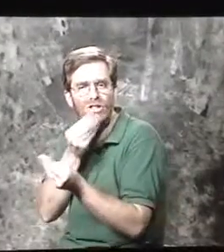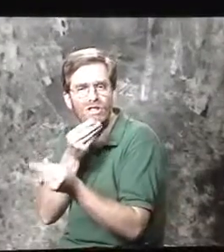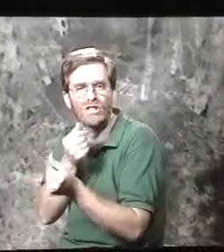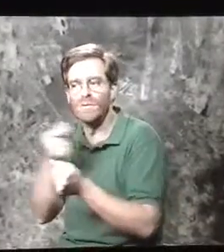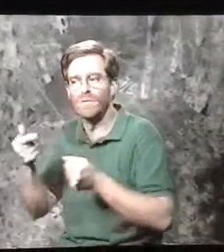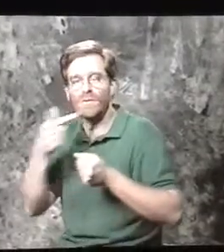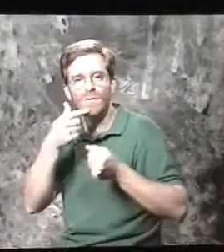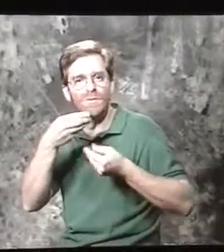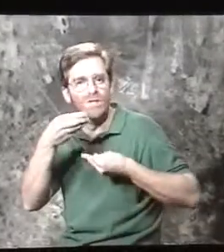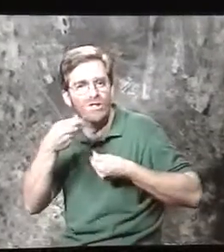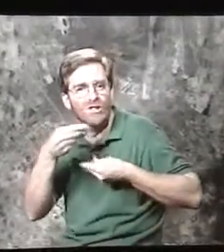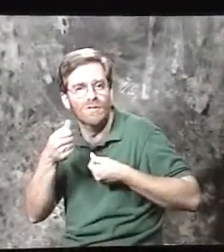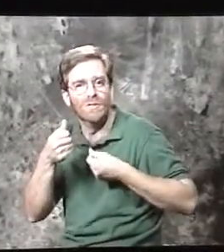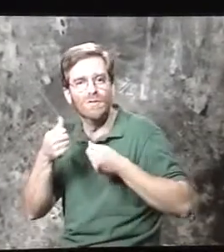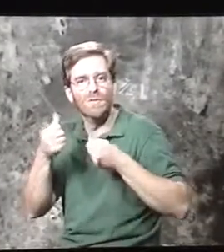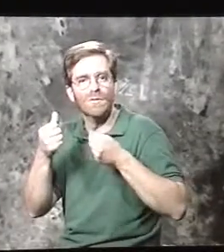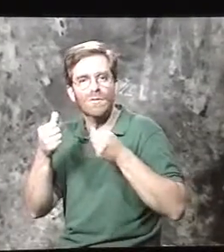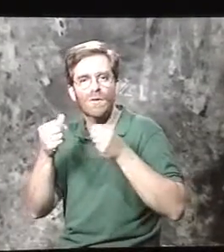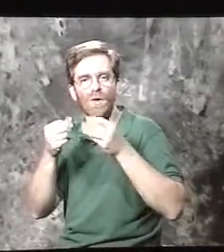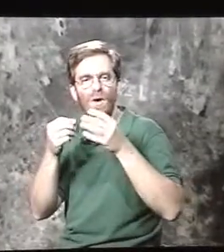fighting. We would just bigger and just,